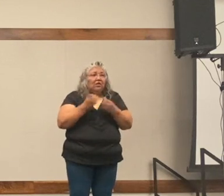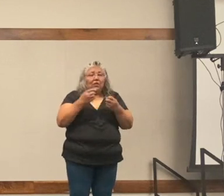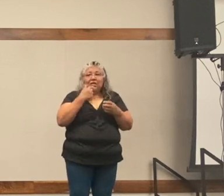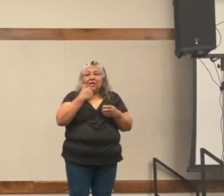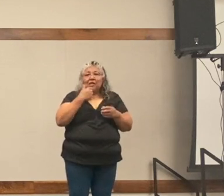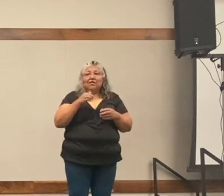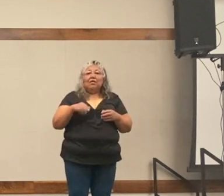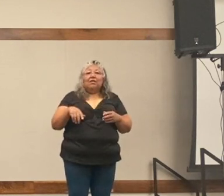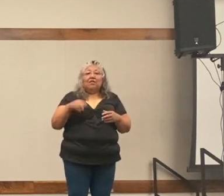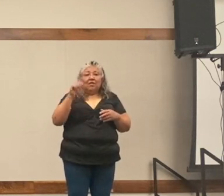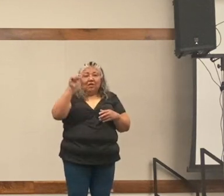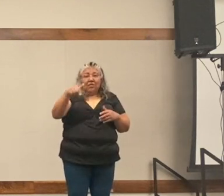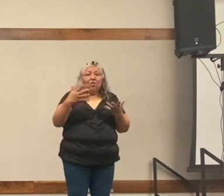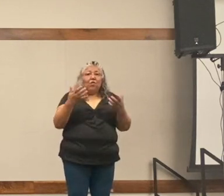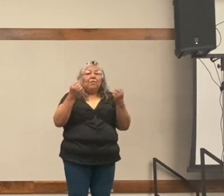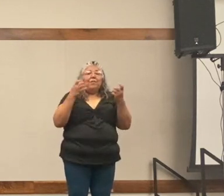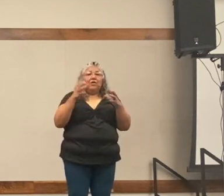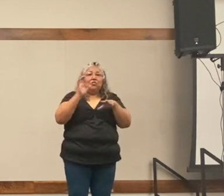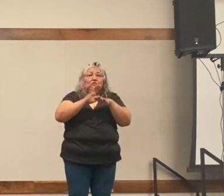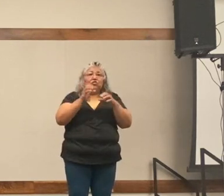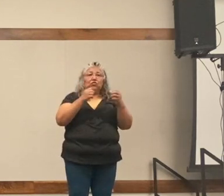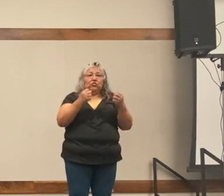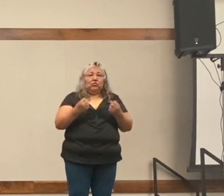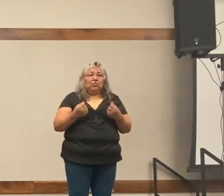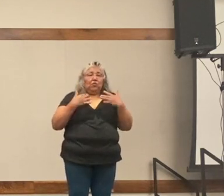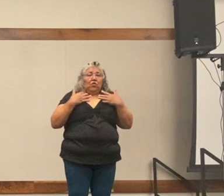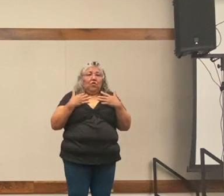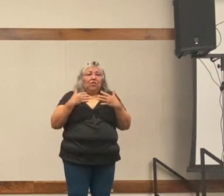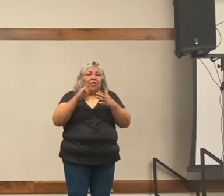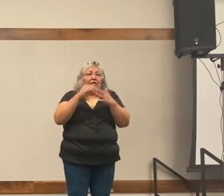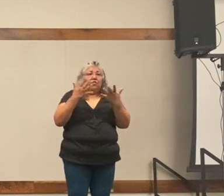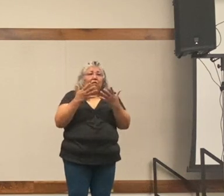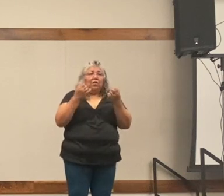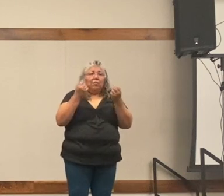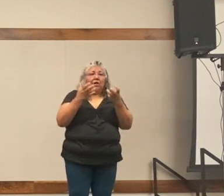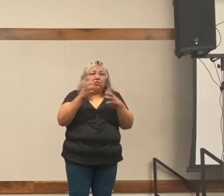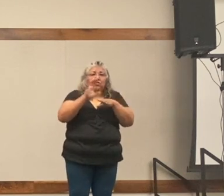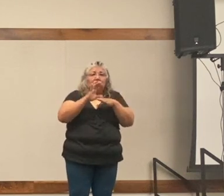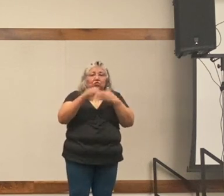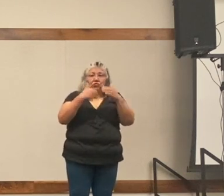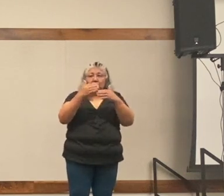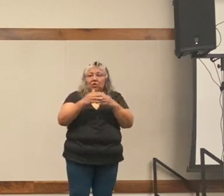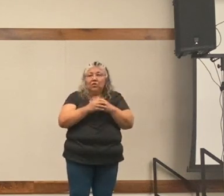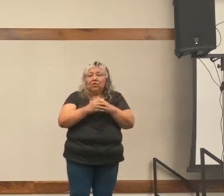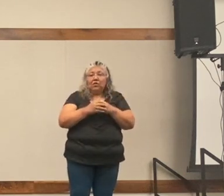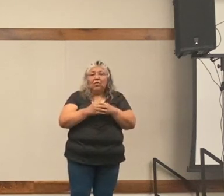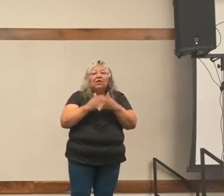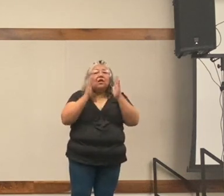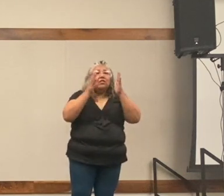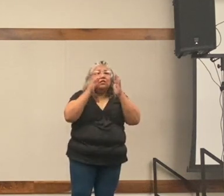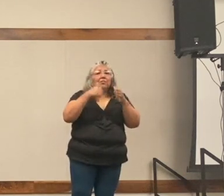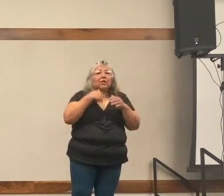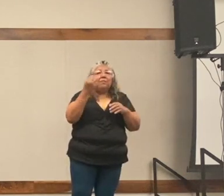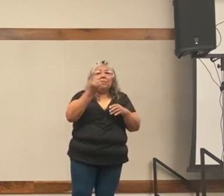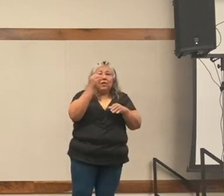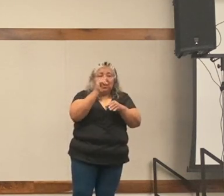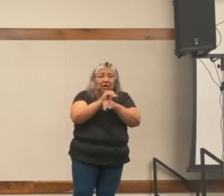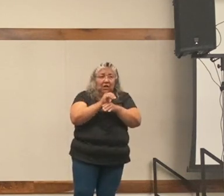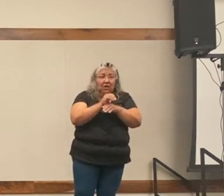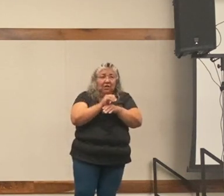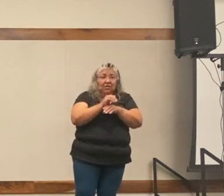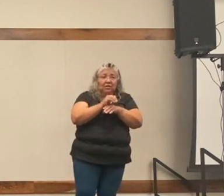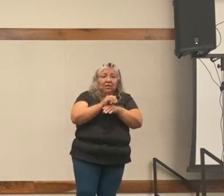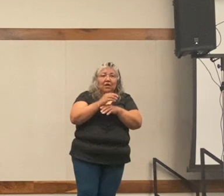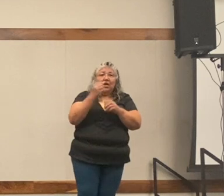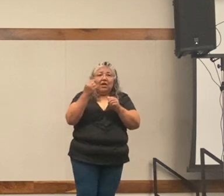says, that's what makes the church move. That's what makes the church go. Listen to me. Monday nights,